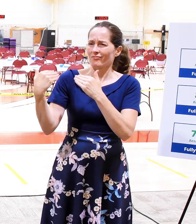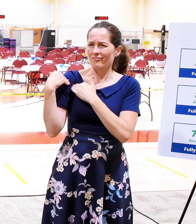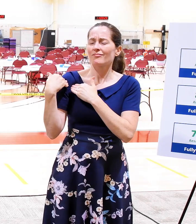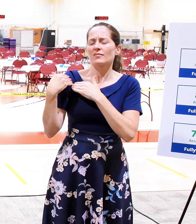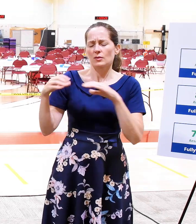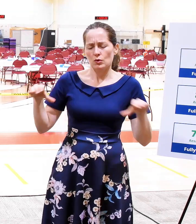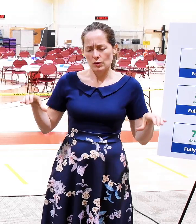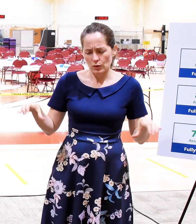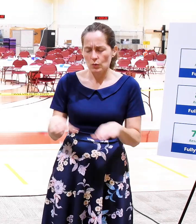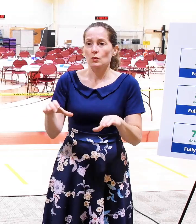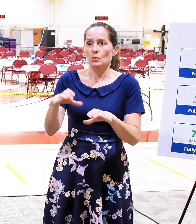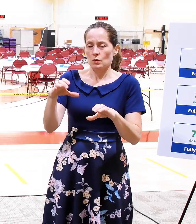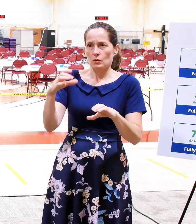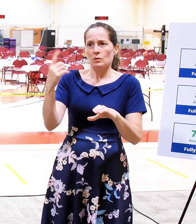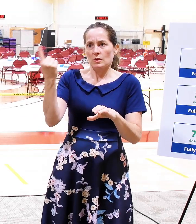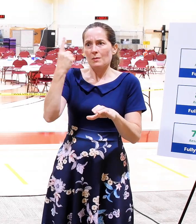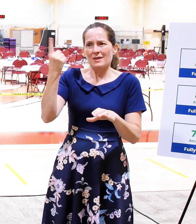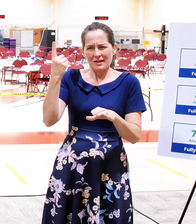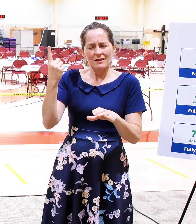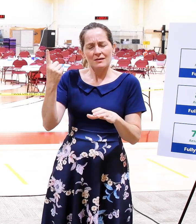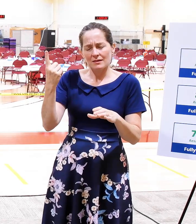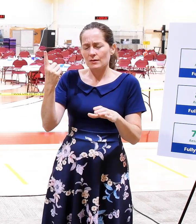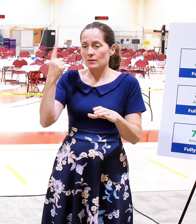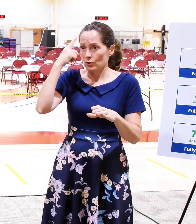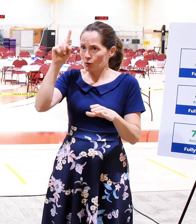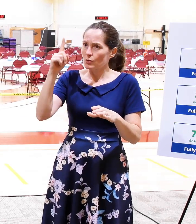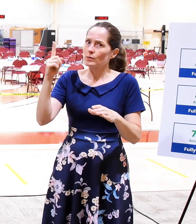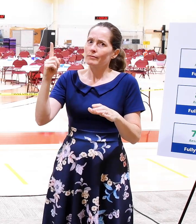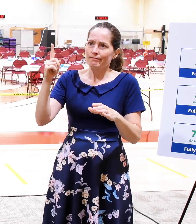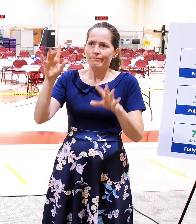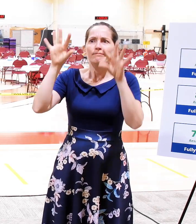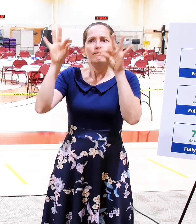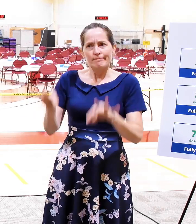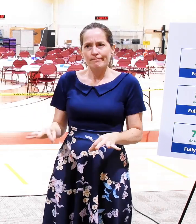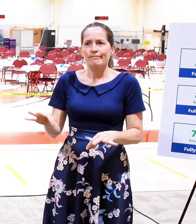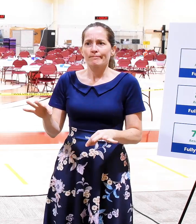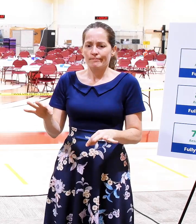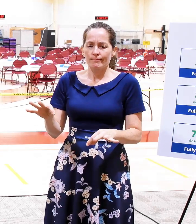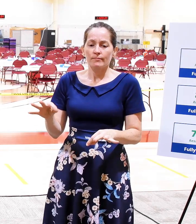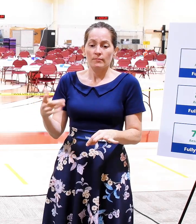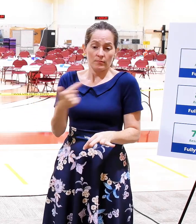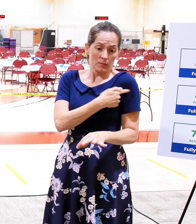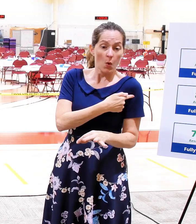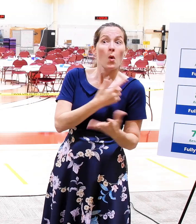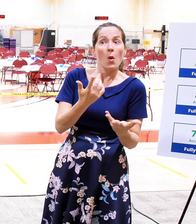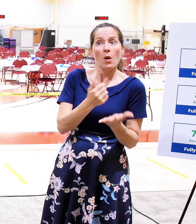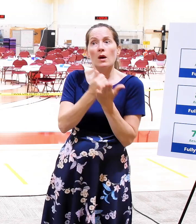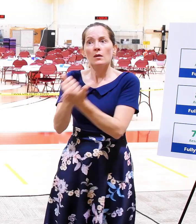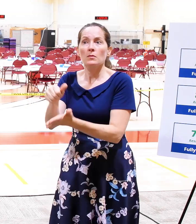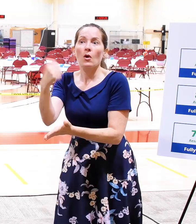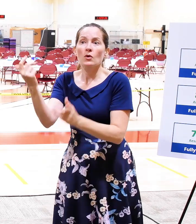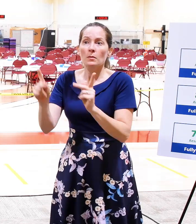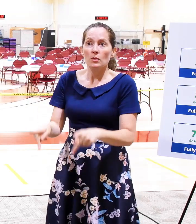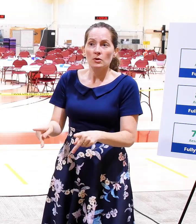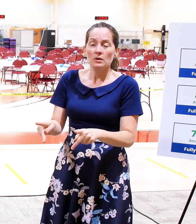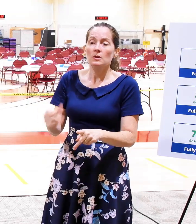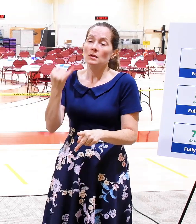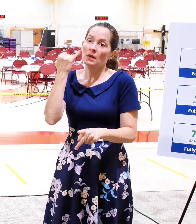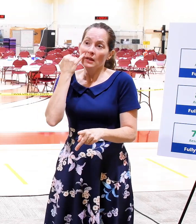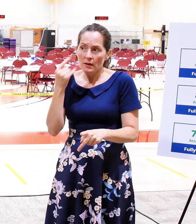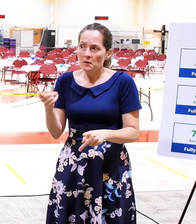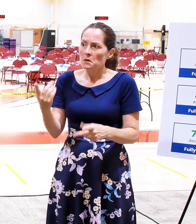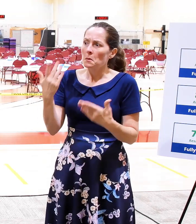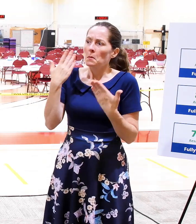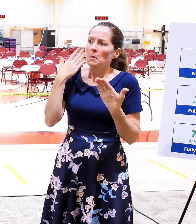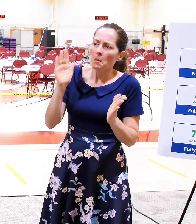out to someone who might still be on the fence. Help someone make an appointment. Offer to drive them